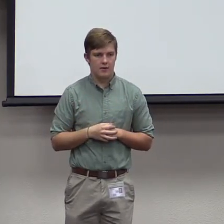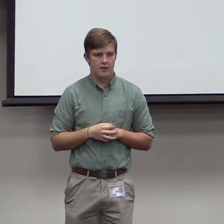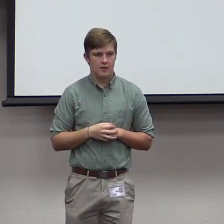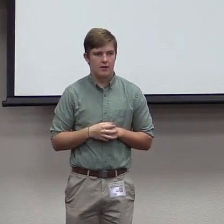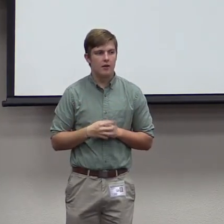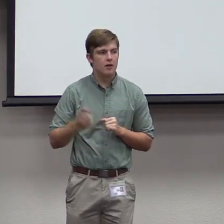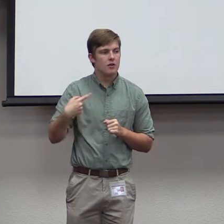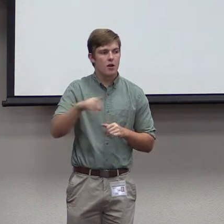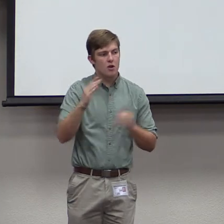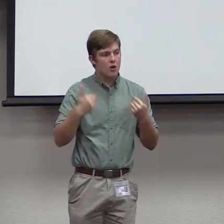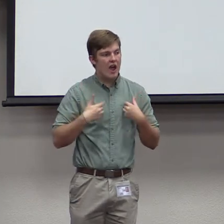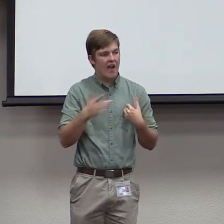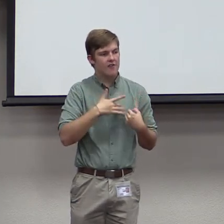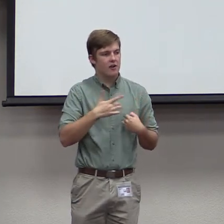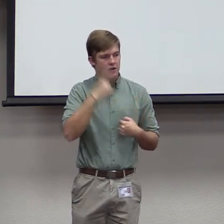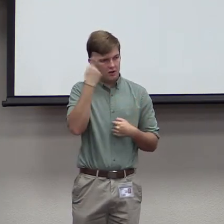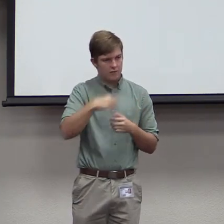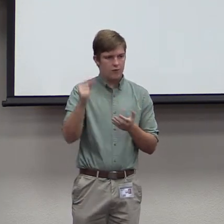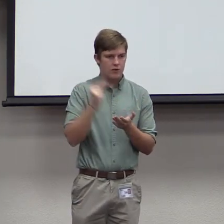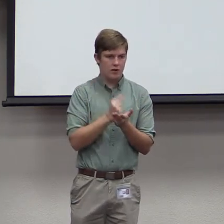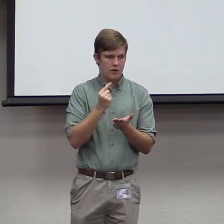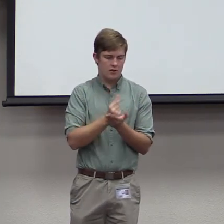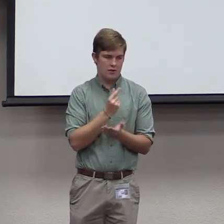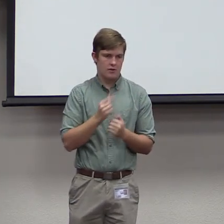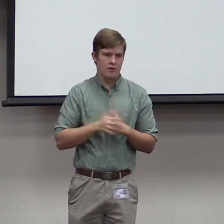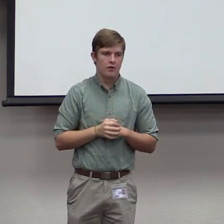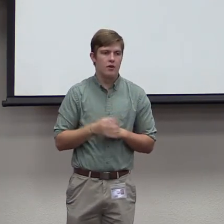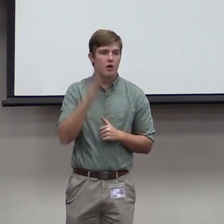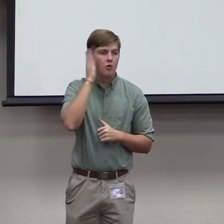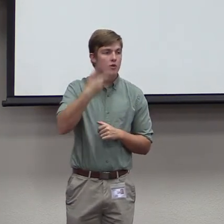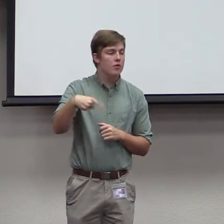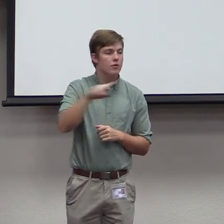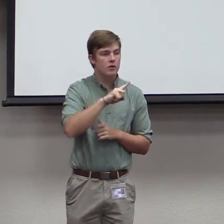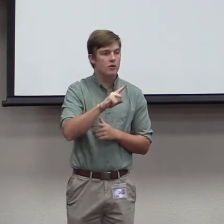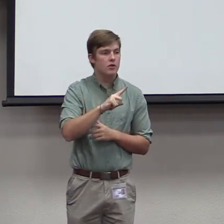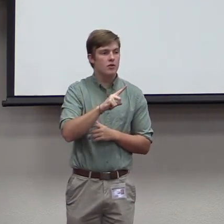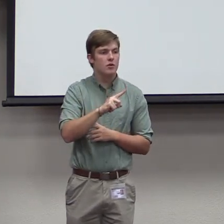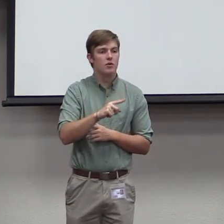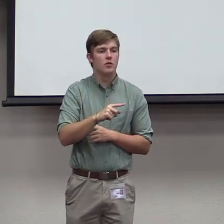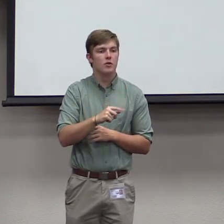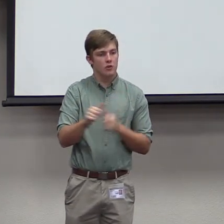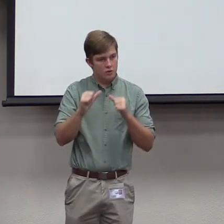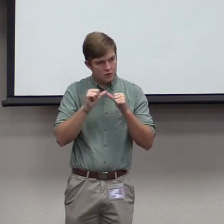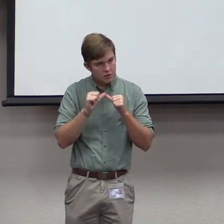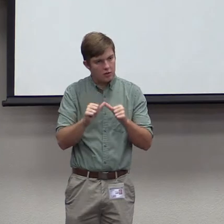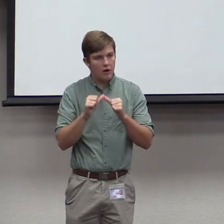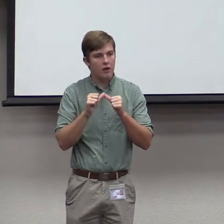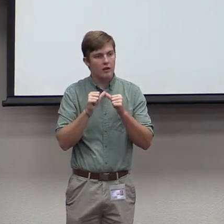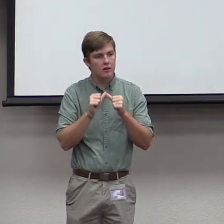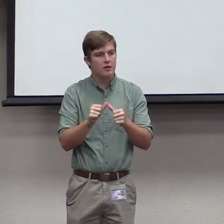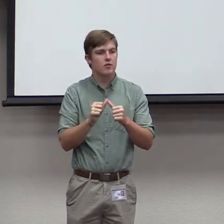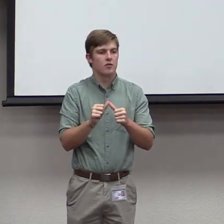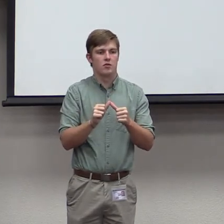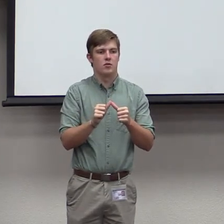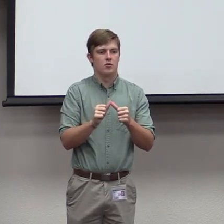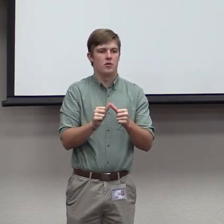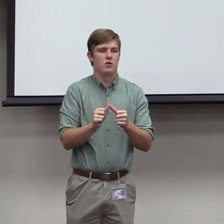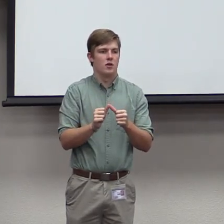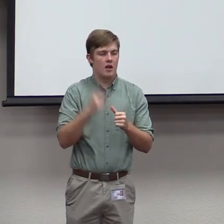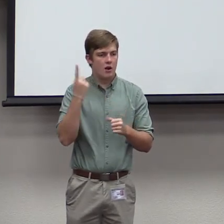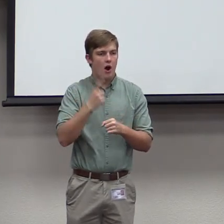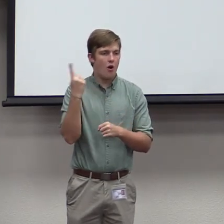Do you have a heart for the gospel? Will you not stop talking about Jesus?